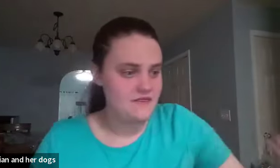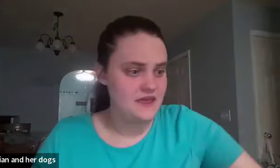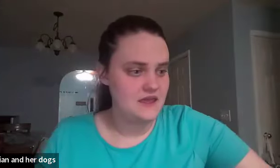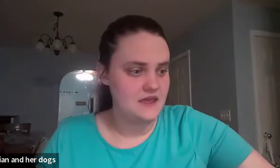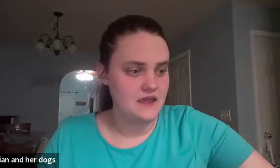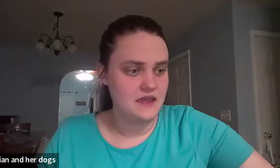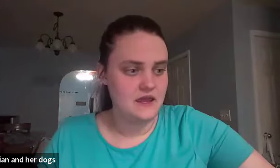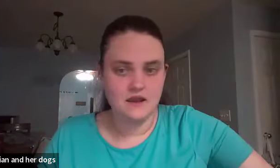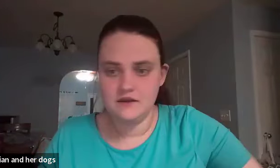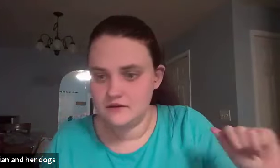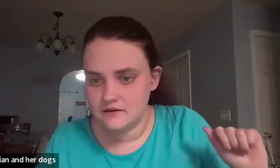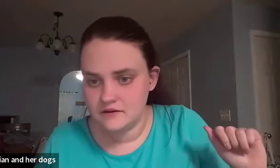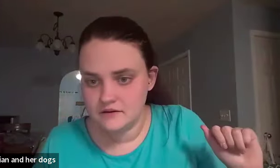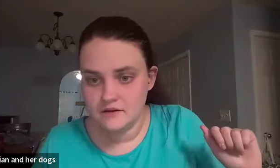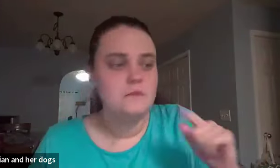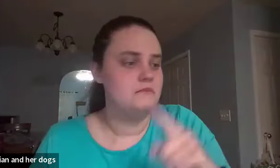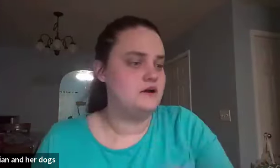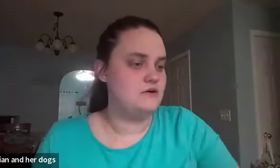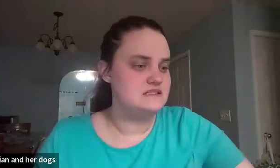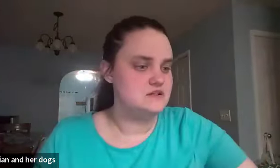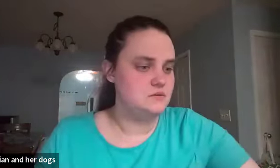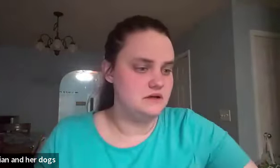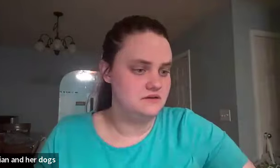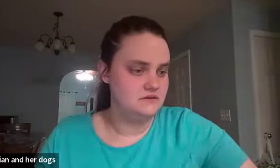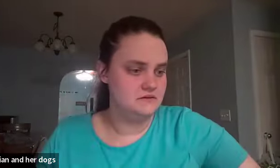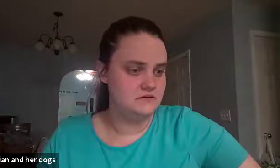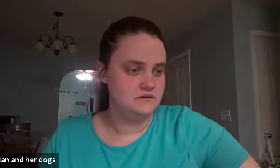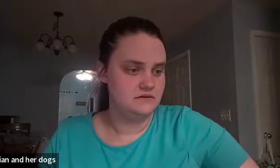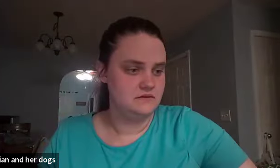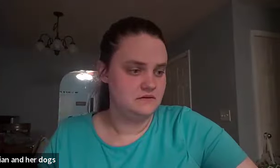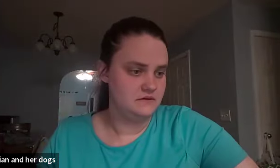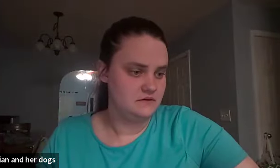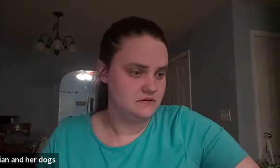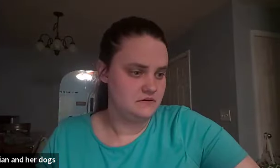And then butter. Oh, that's a good one.